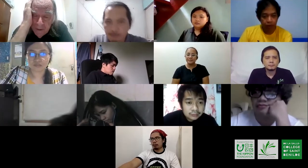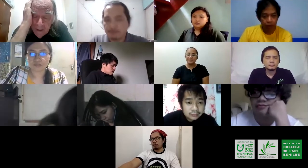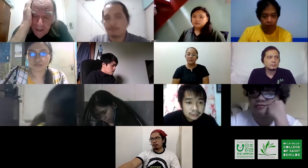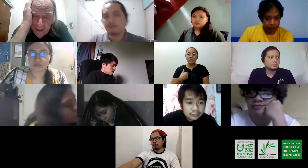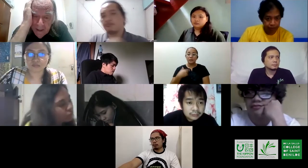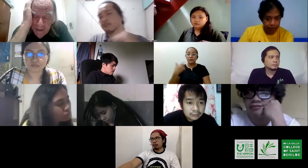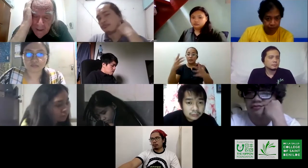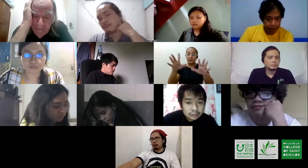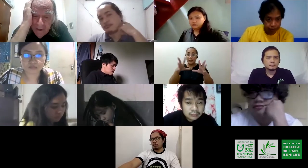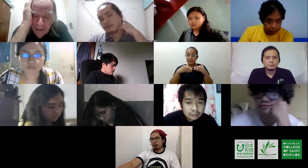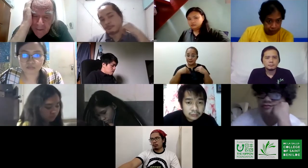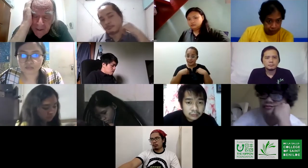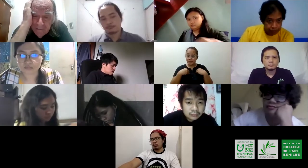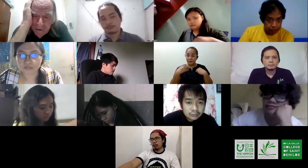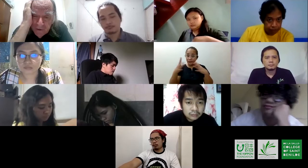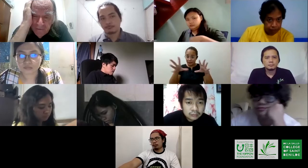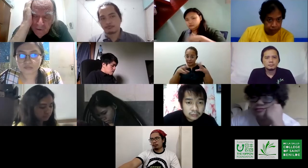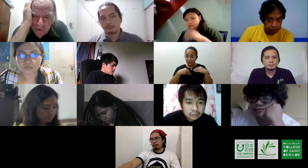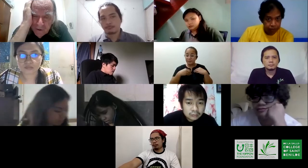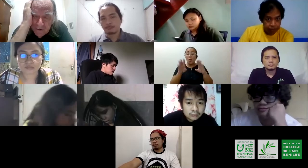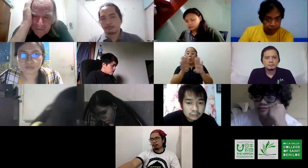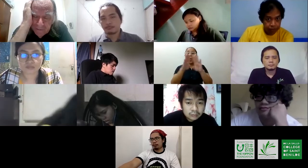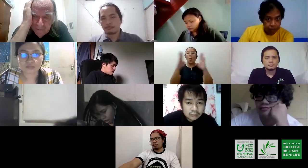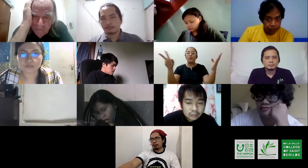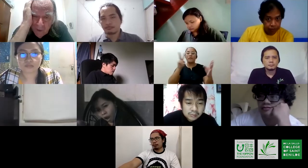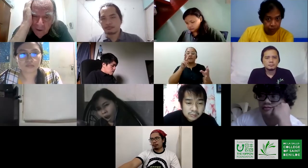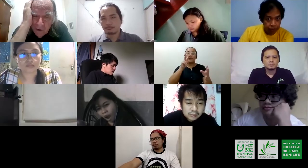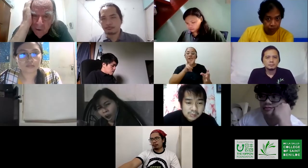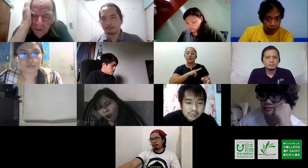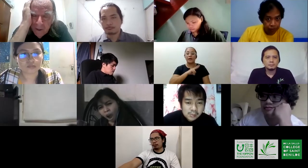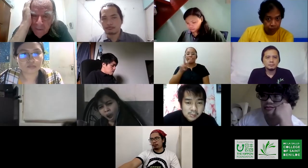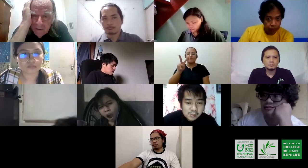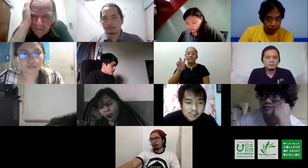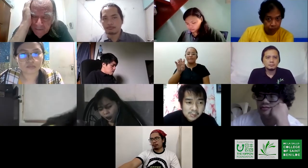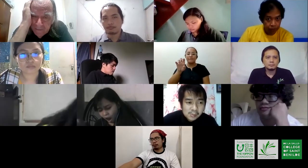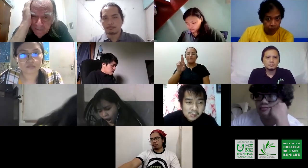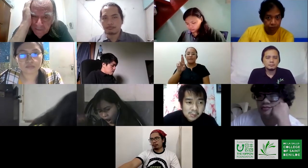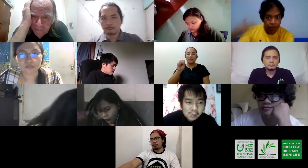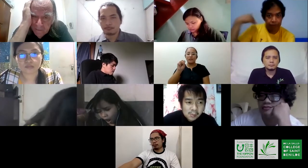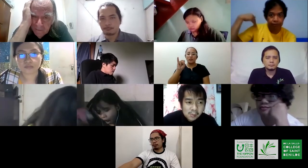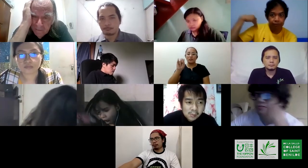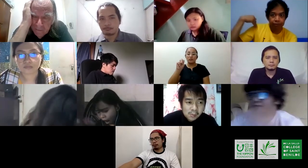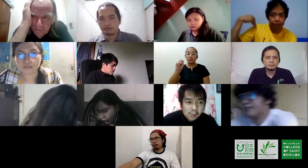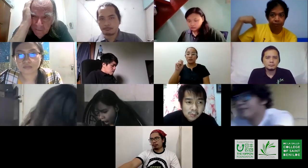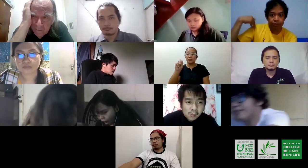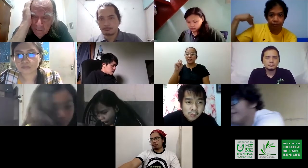up the Vietnamese version first, the new email,